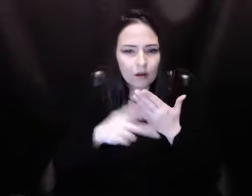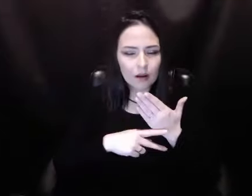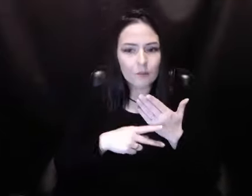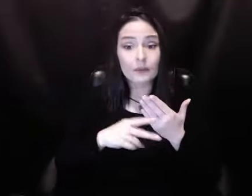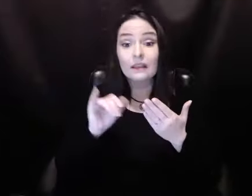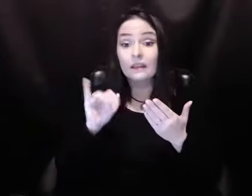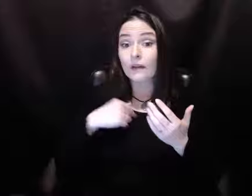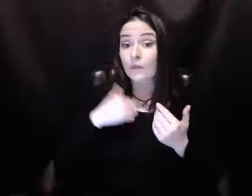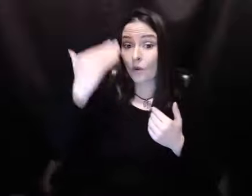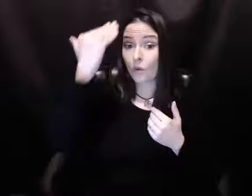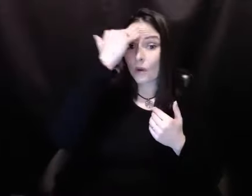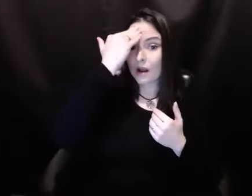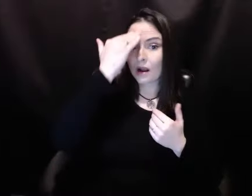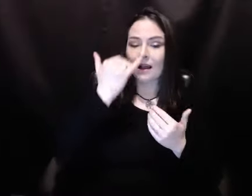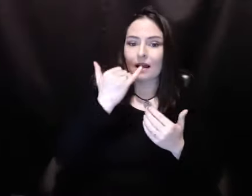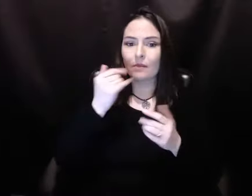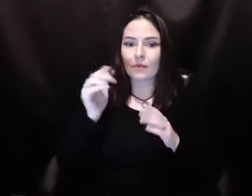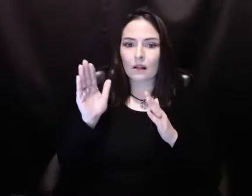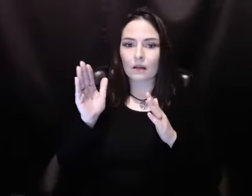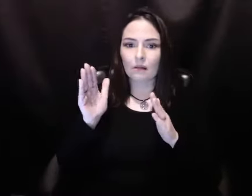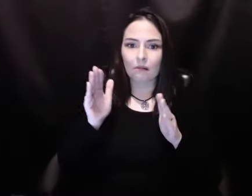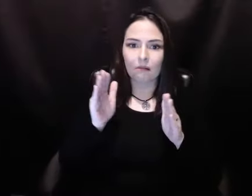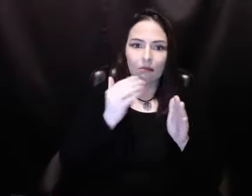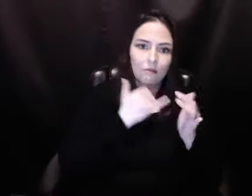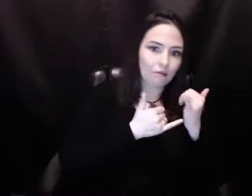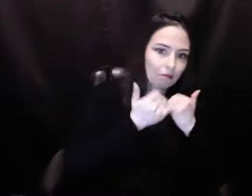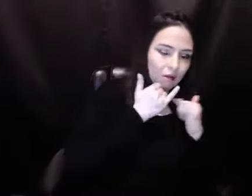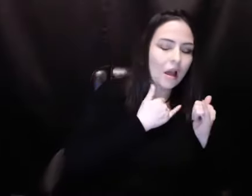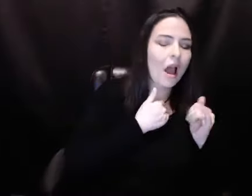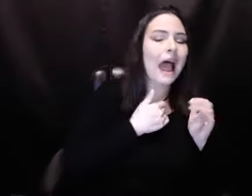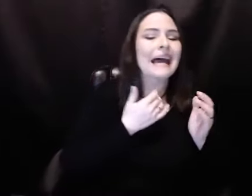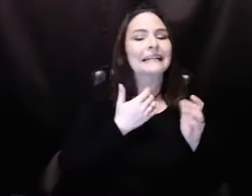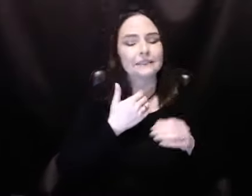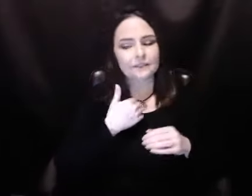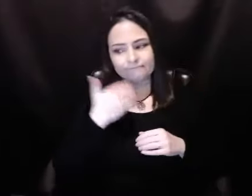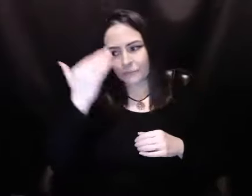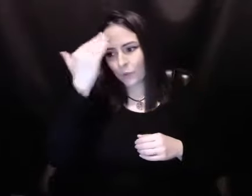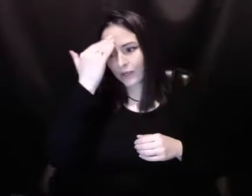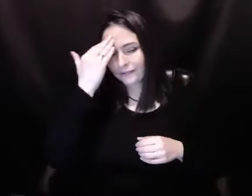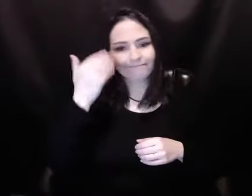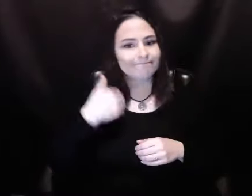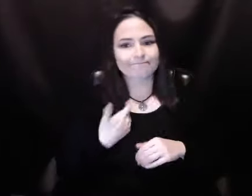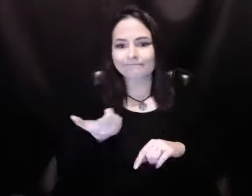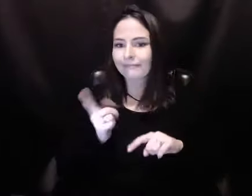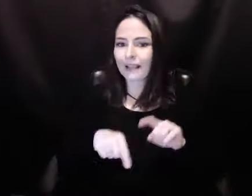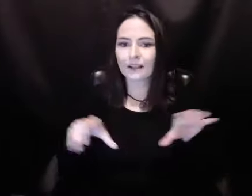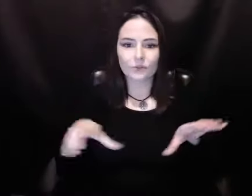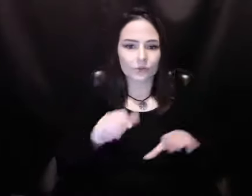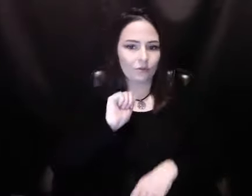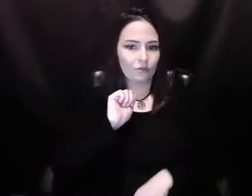about progress and not perfection. Do I fall into my old ways? Do I overwhelm myself because I